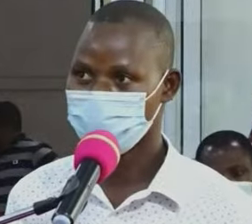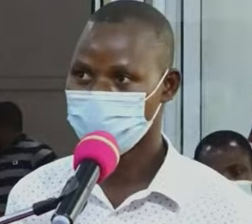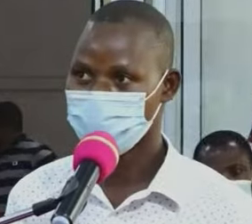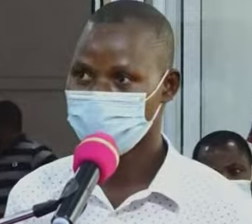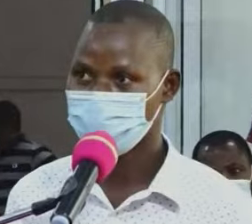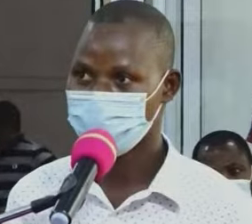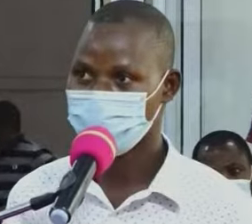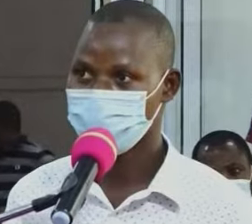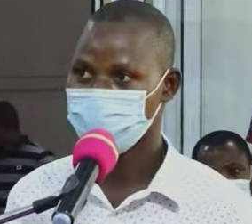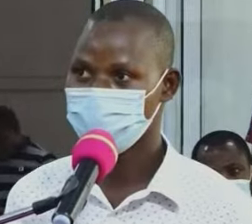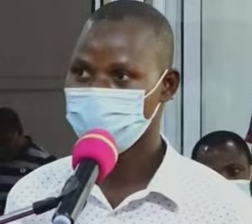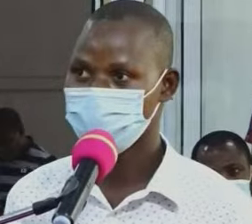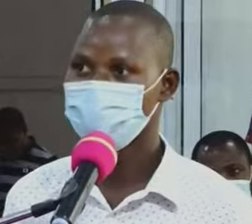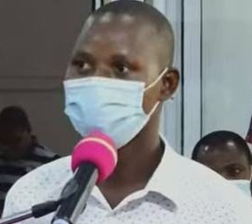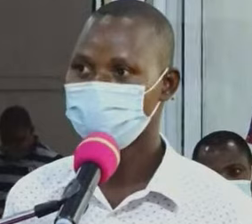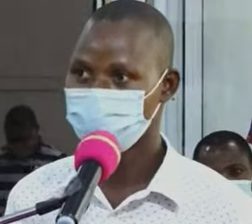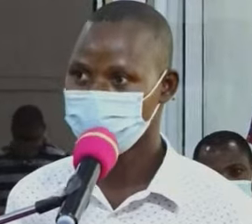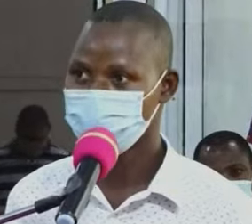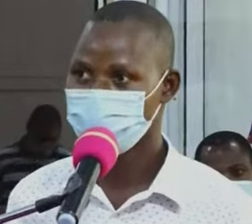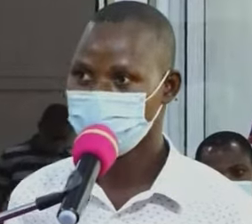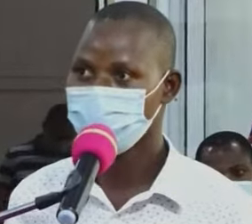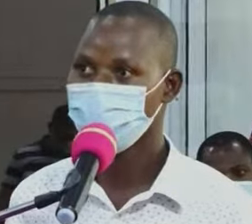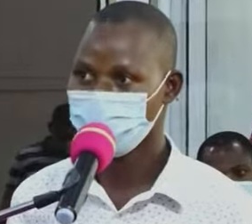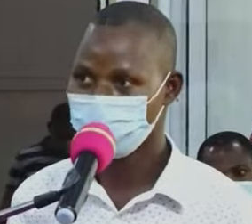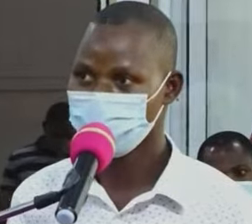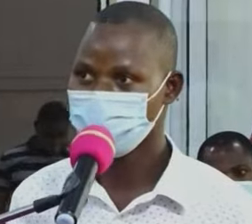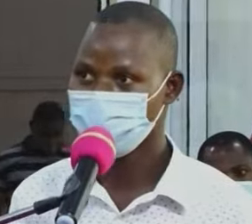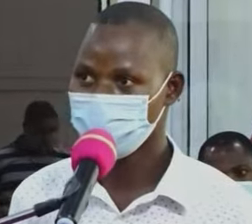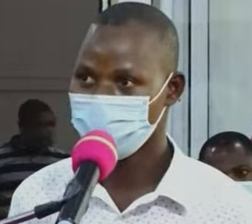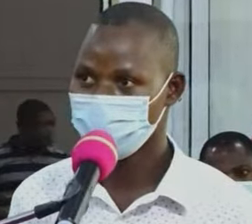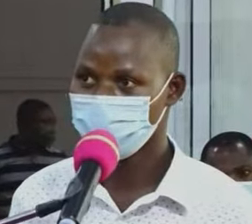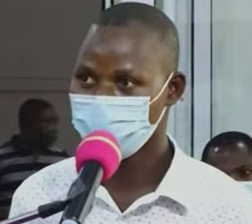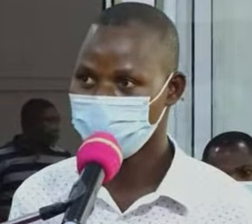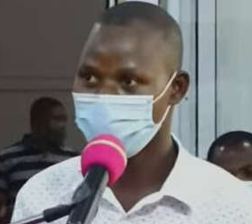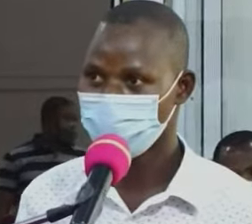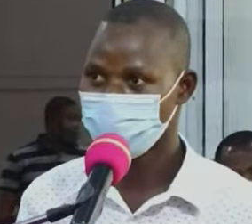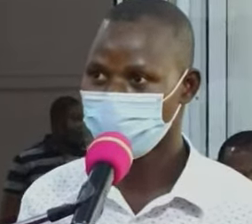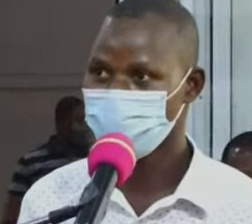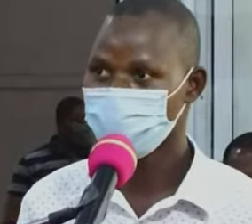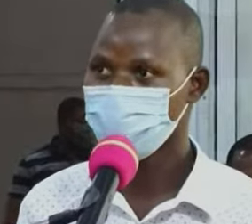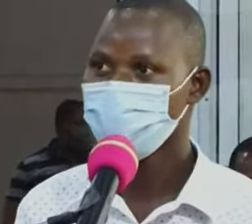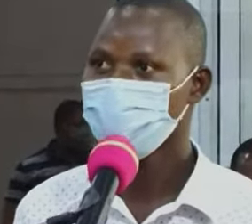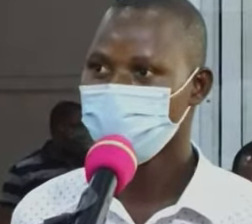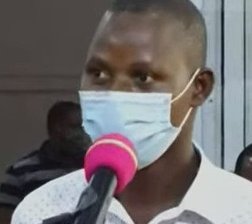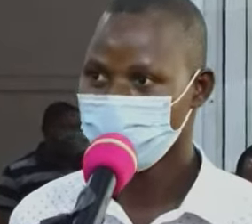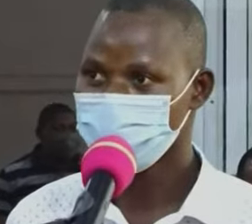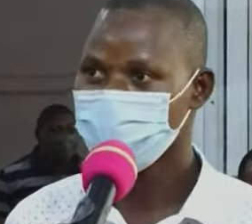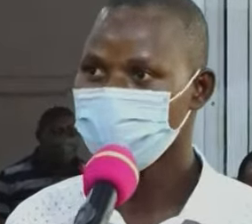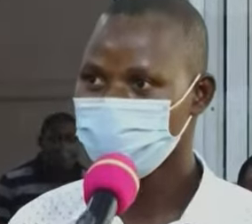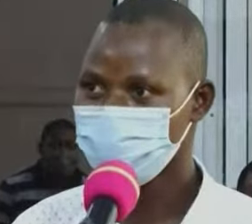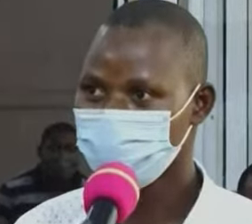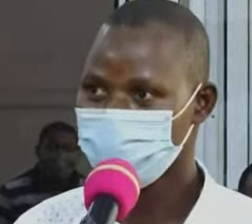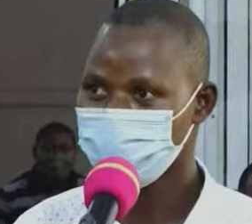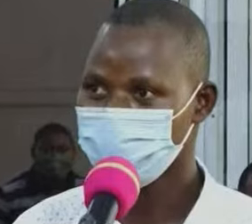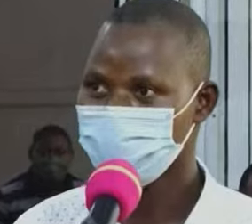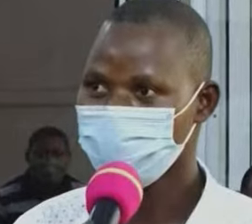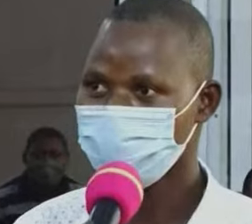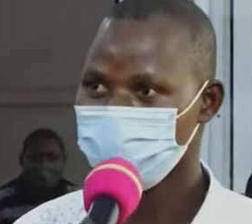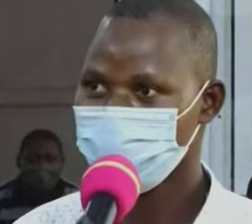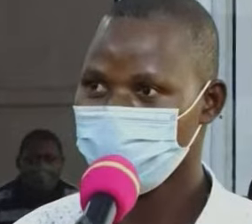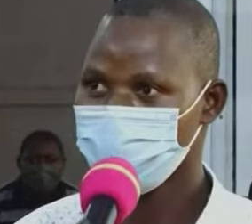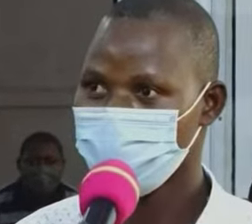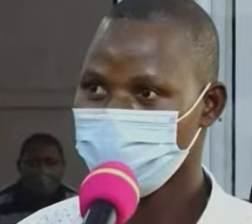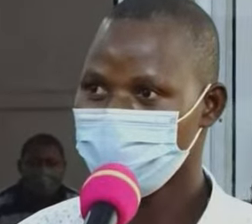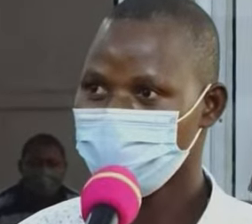a legal mandate. Is that not what you said? Yes. They are looking for a legal mandate so that they can destroy wooden boats that are